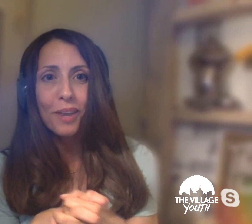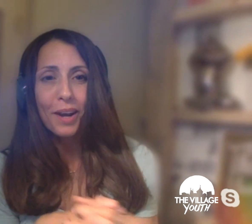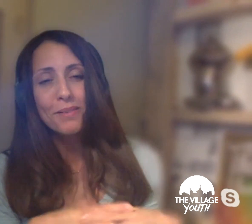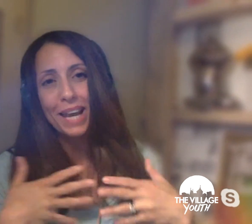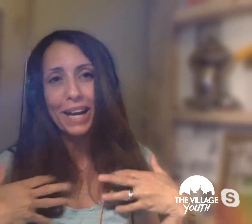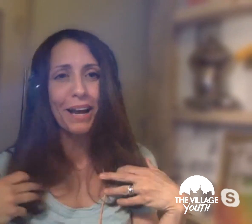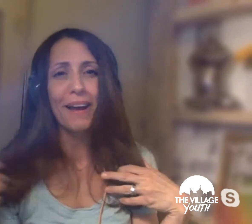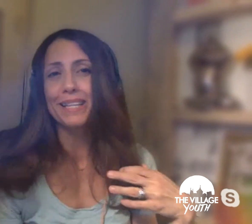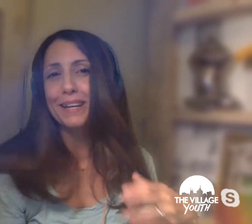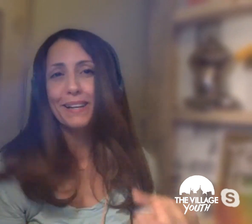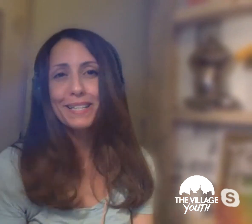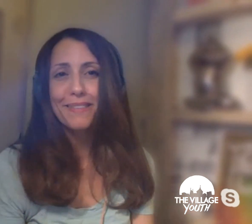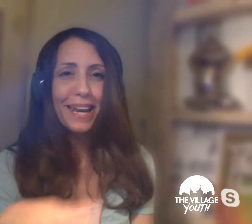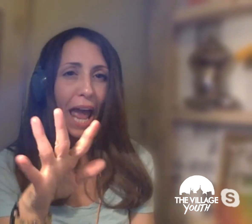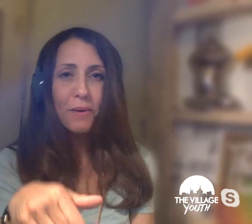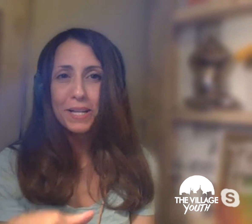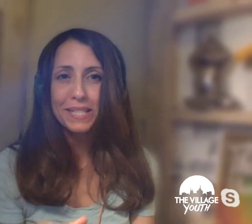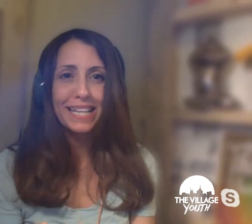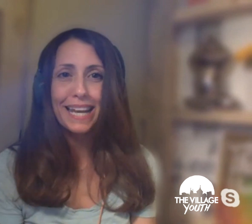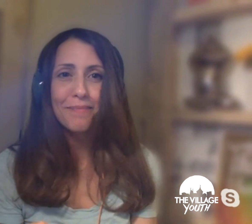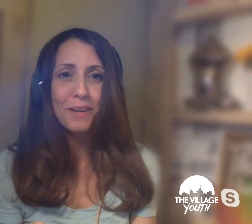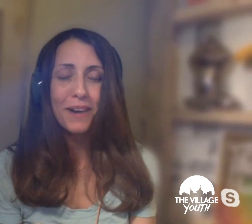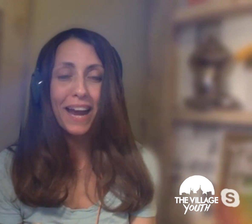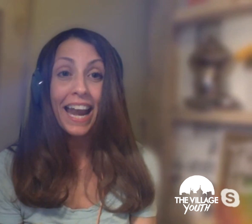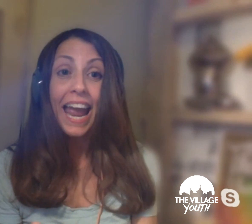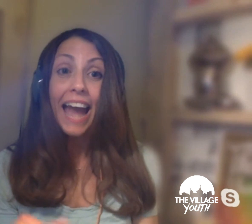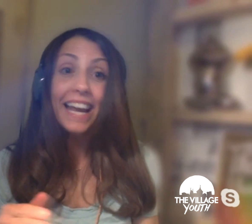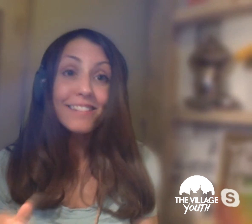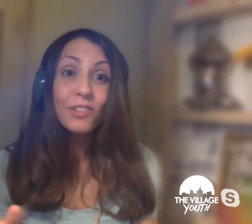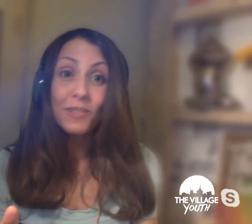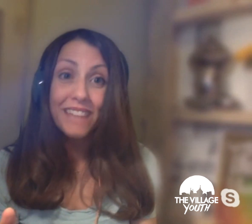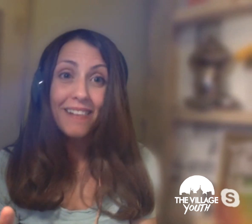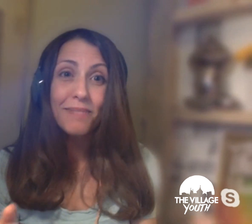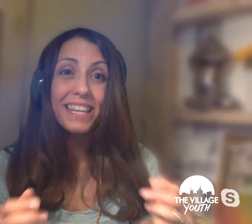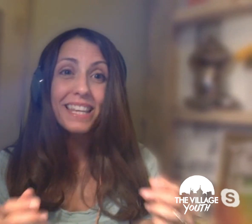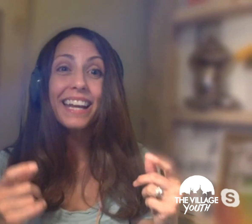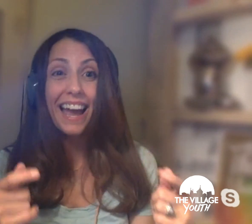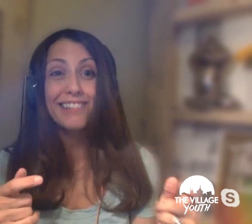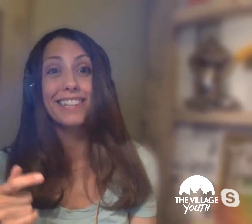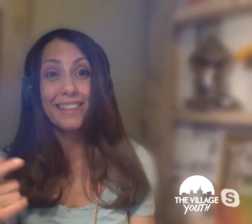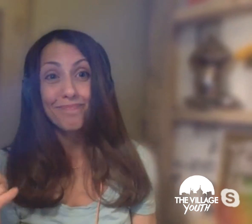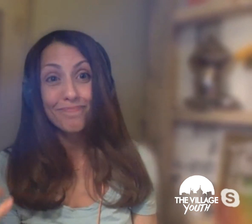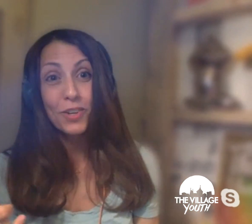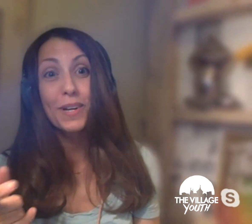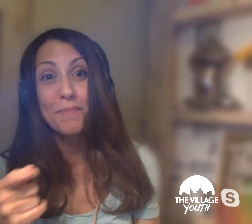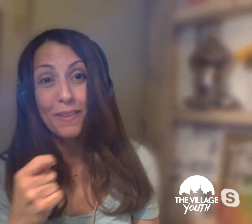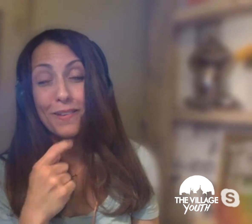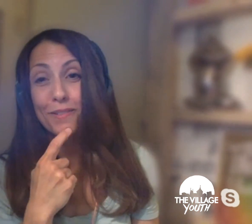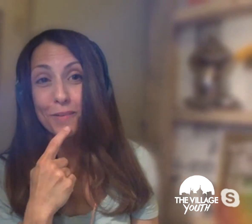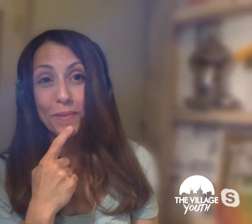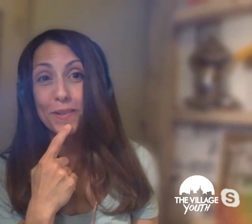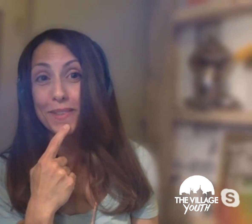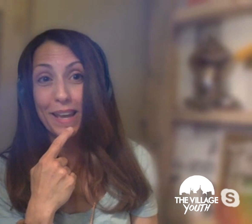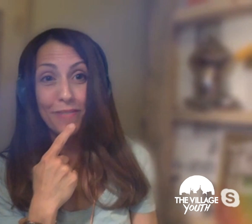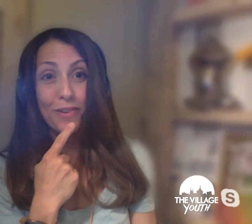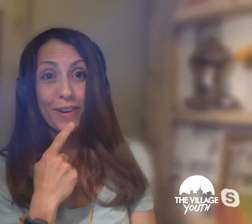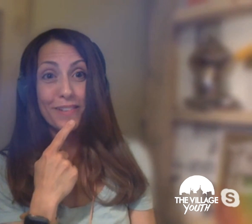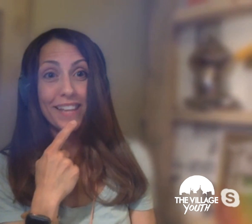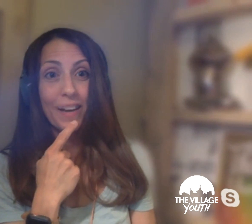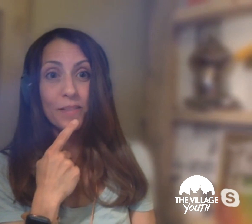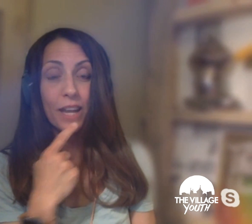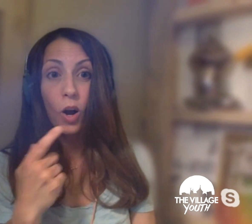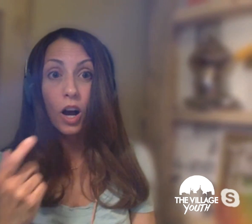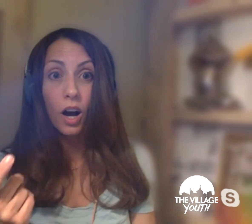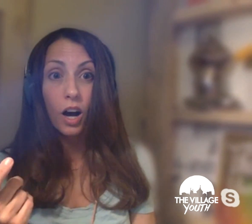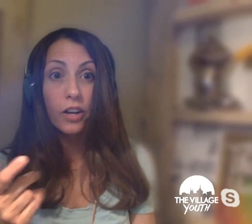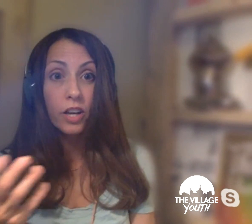for our youth? And I was like, oh, I could totally do that. An hour on a Sunday, it'll be great. And as it turns out, he was like, actually, you're going to be the youth group leader to the 8th